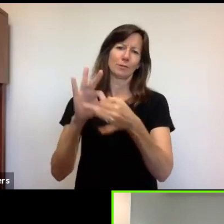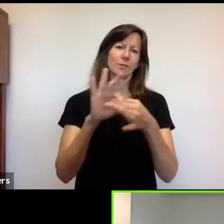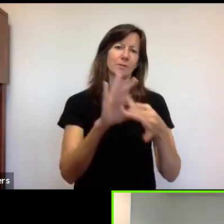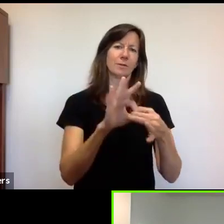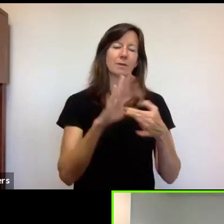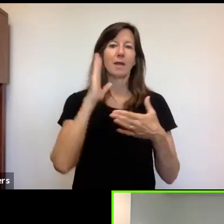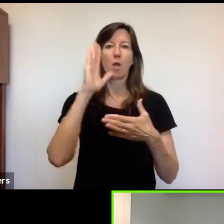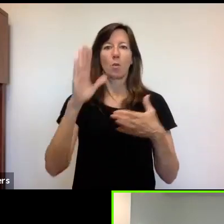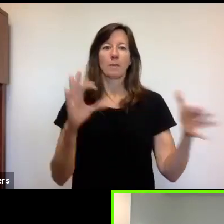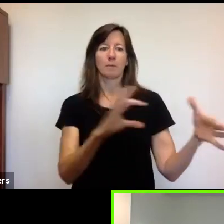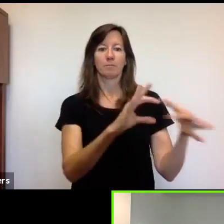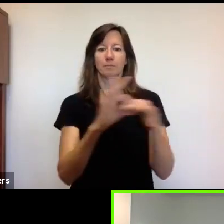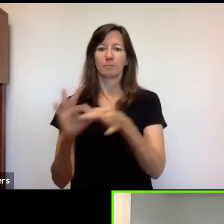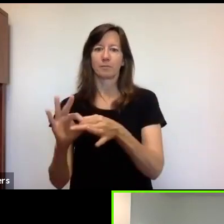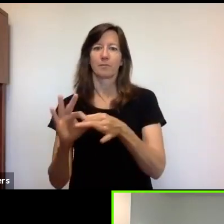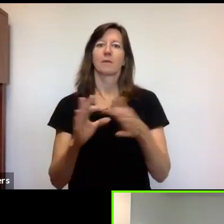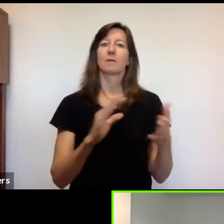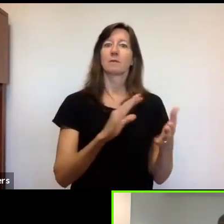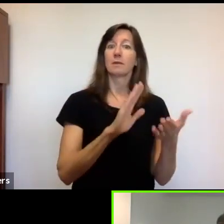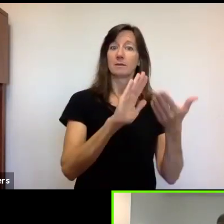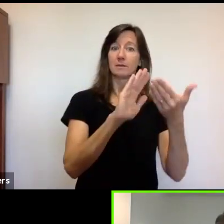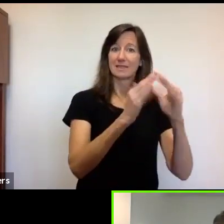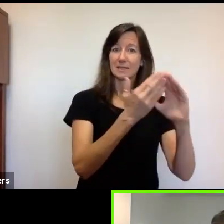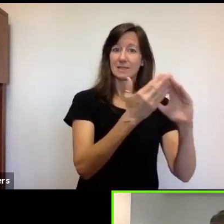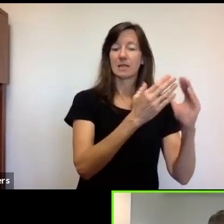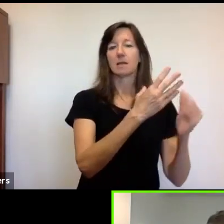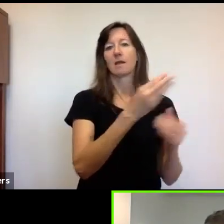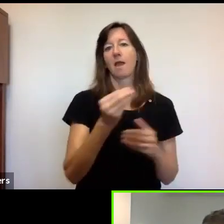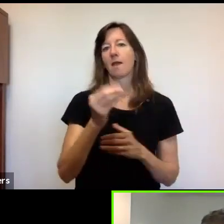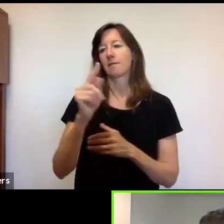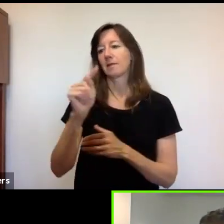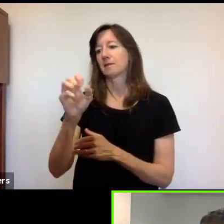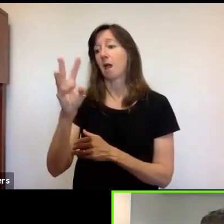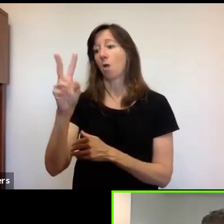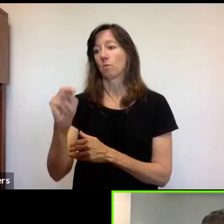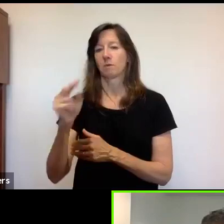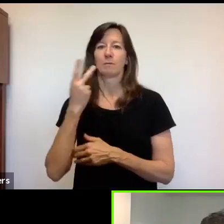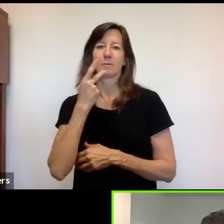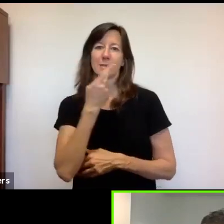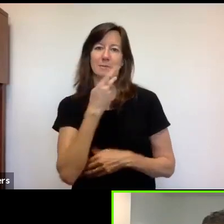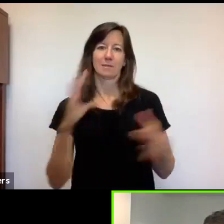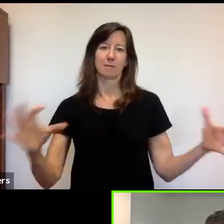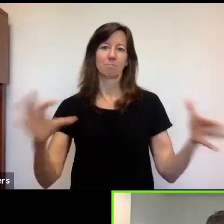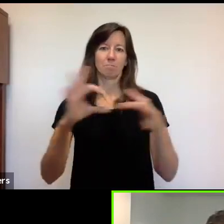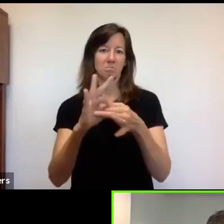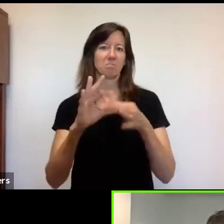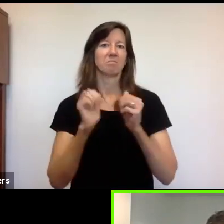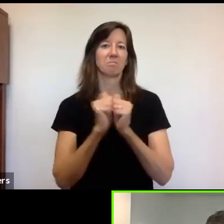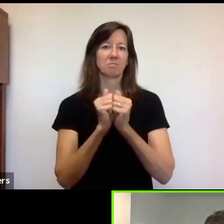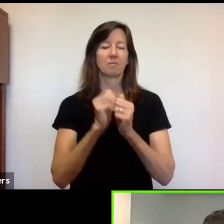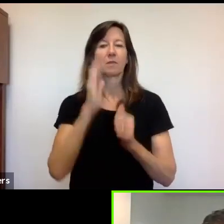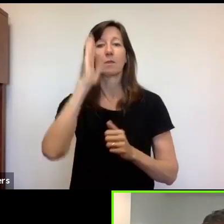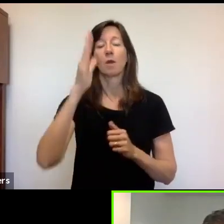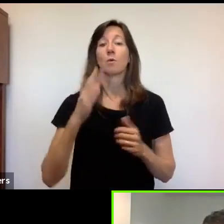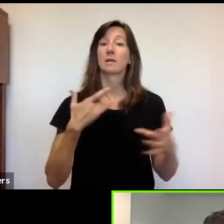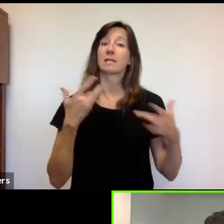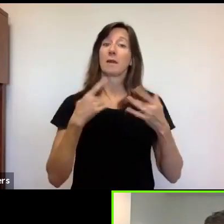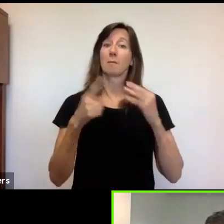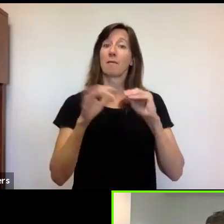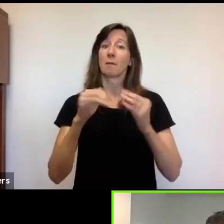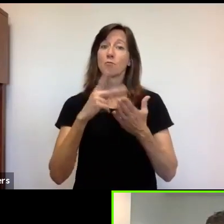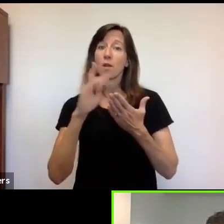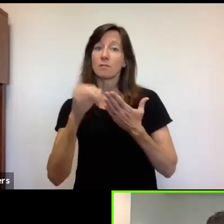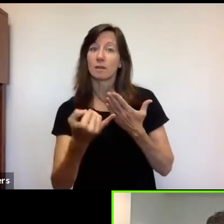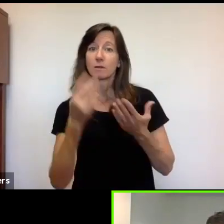city and town of Poughkeepsie. We're very excited about it. We hope that you participate in its planning. And I look forward to